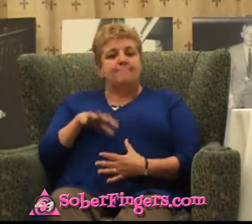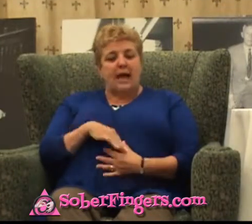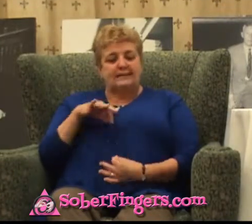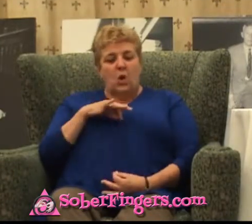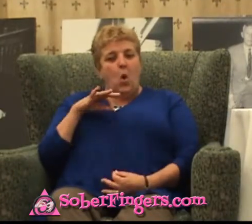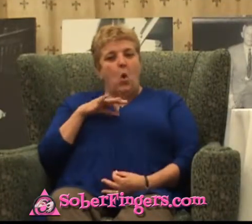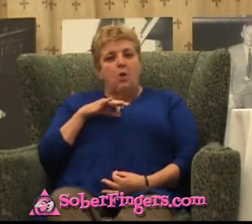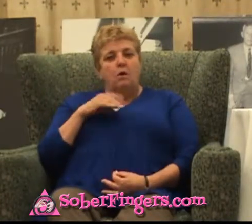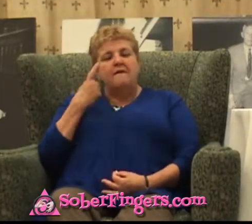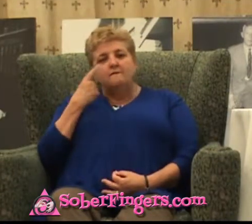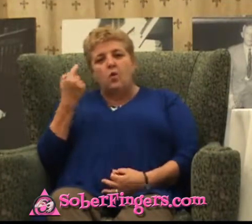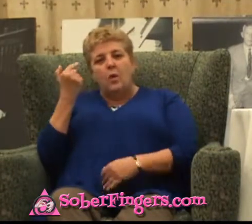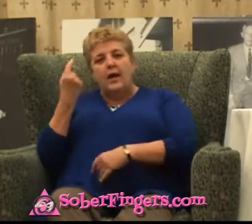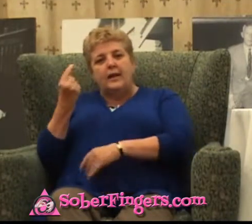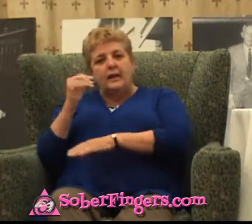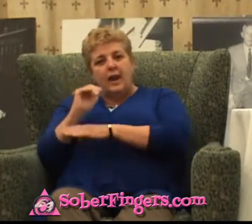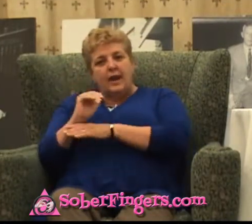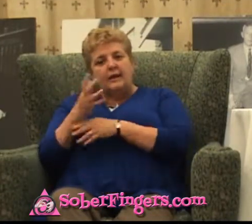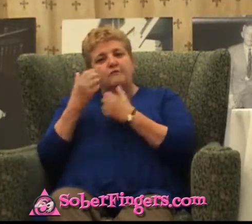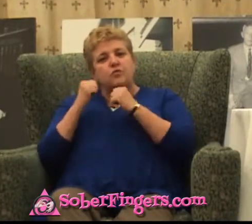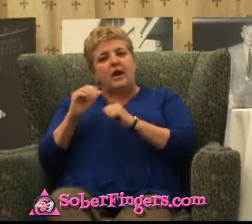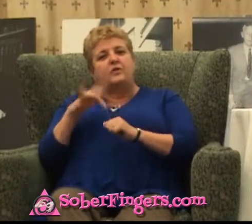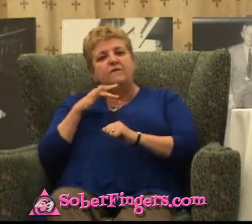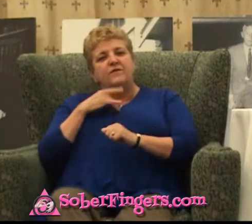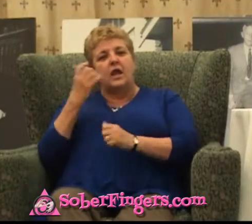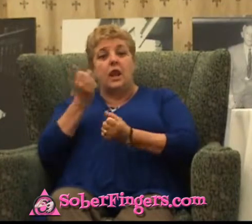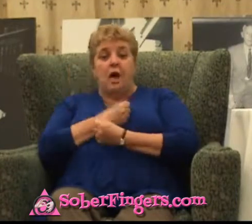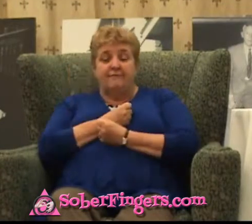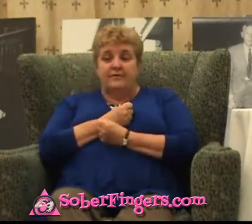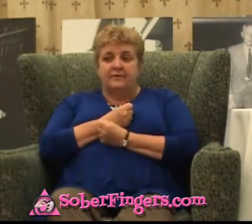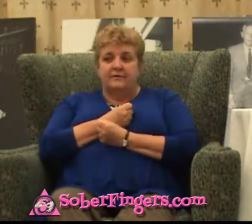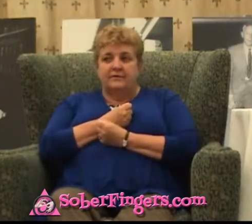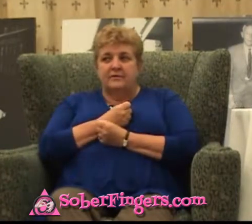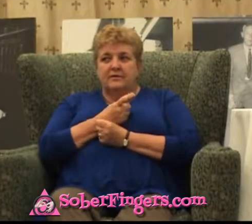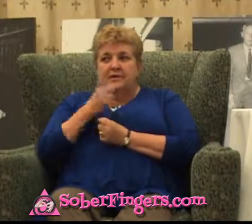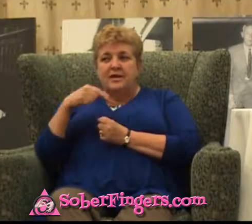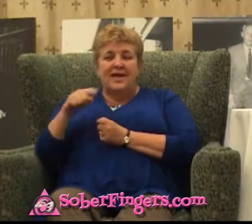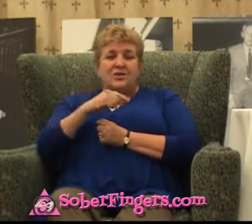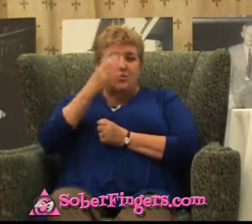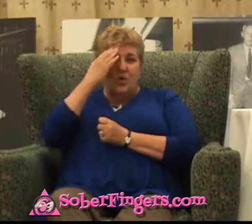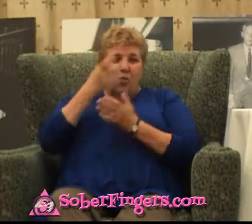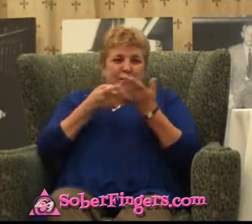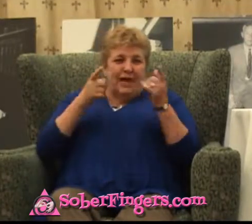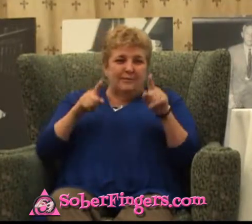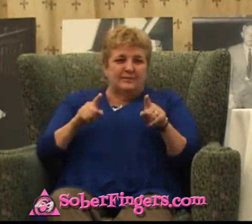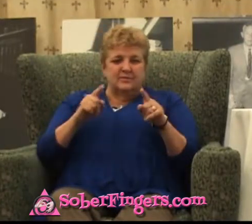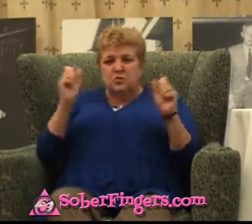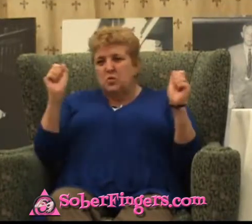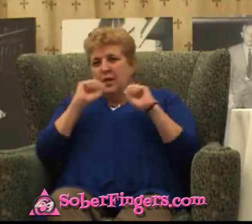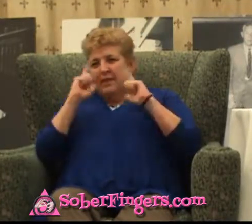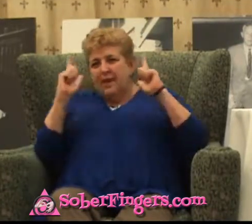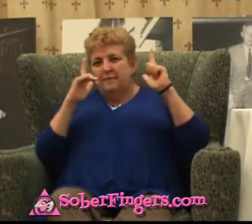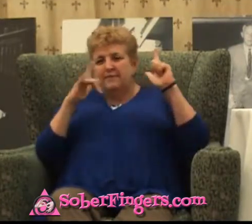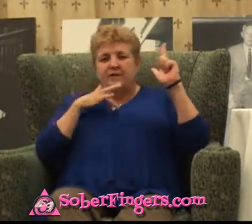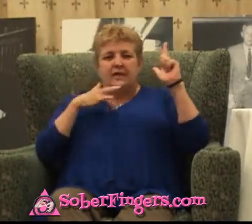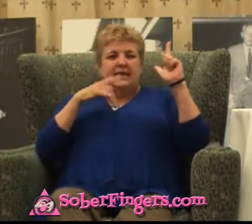just trying to feel loved. And you guys know what happens. I wake up with guilt, shame, and remorse, so I gotta drink